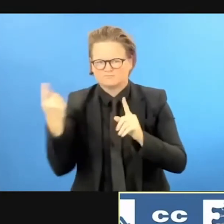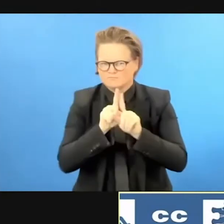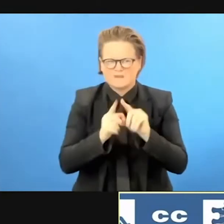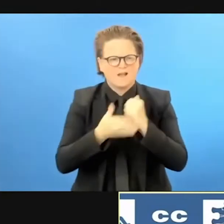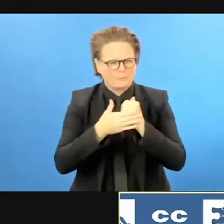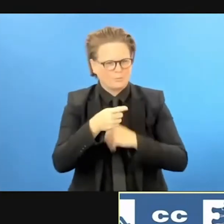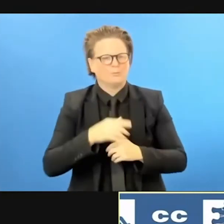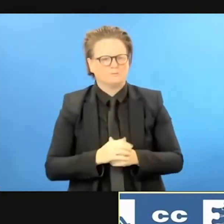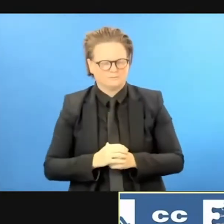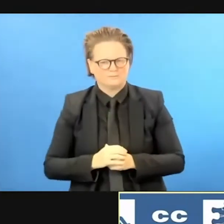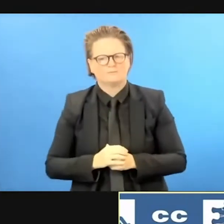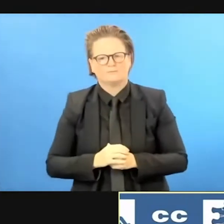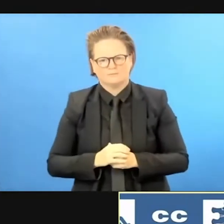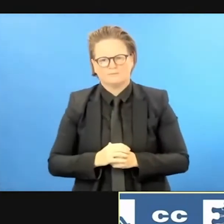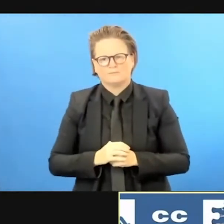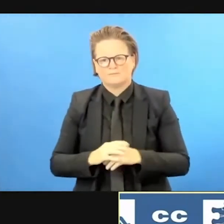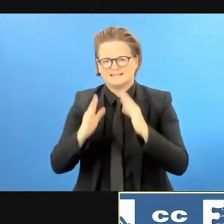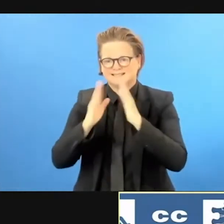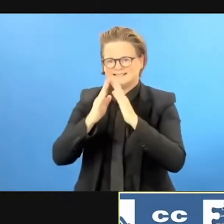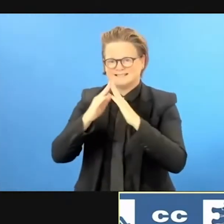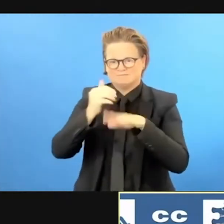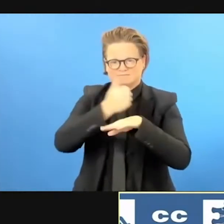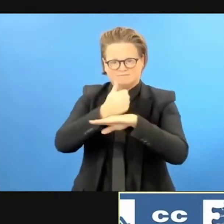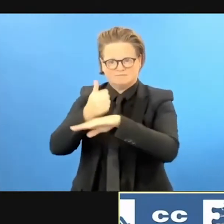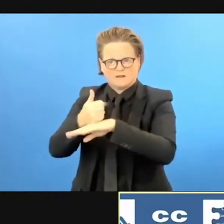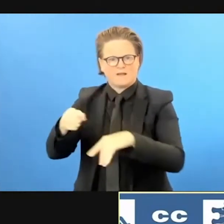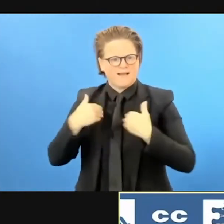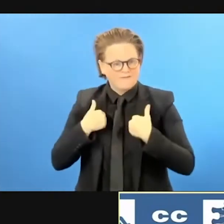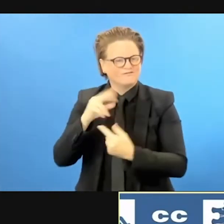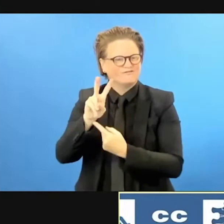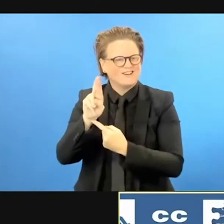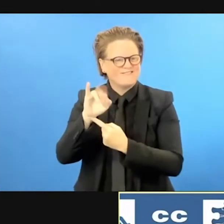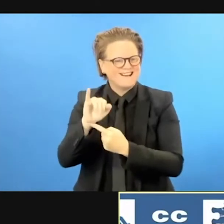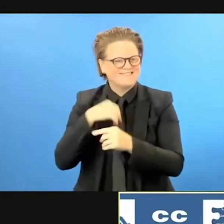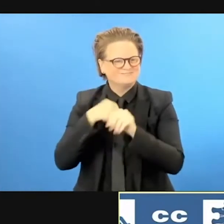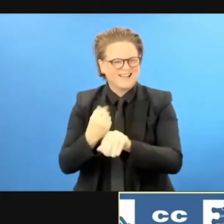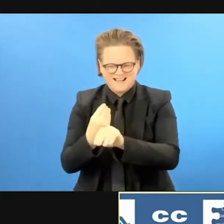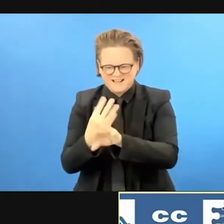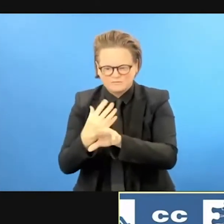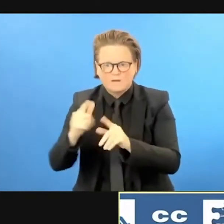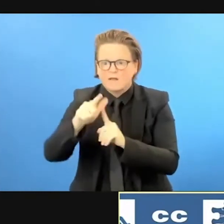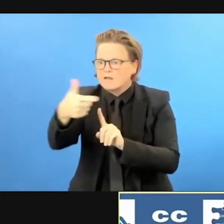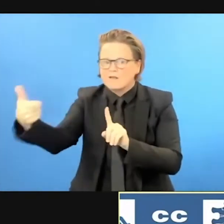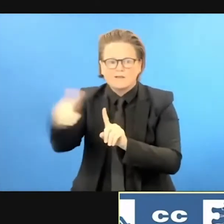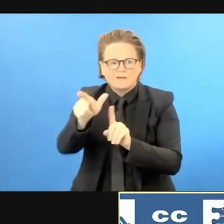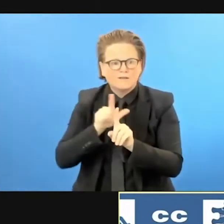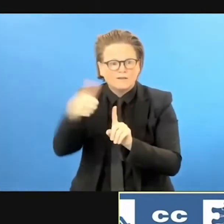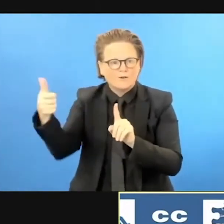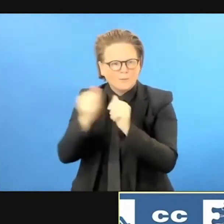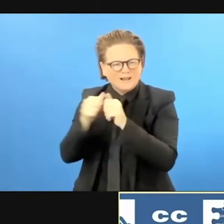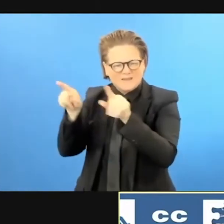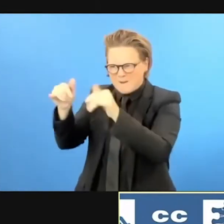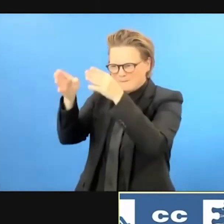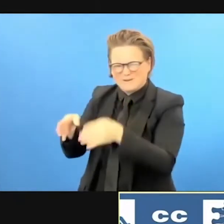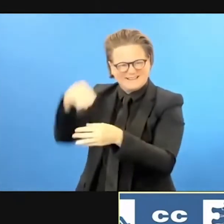remote interpreting capability, and so and also we're making